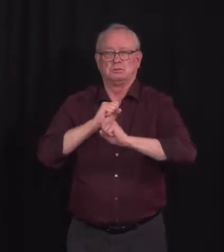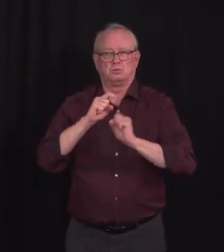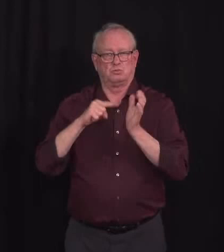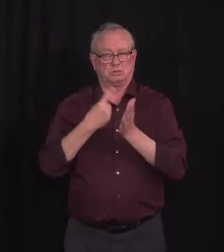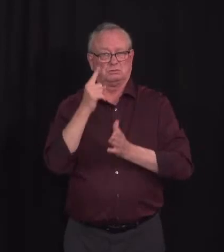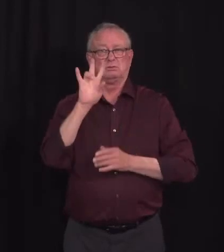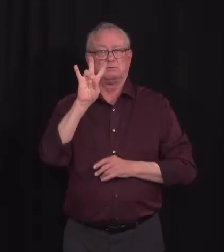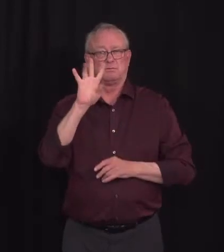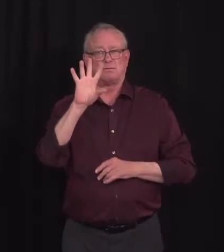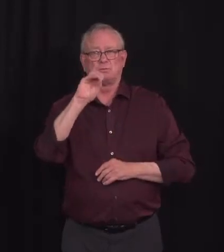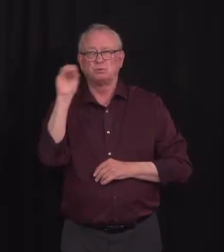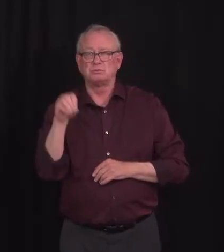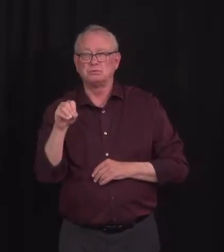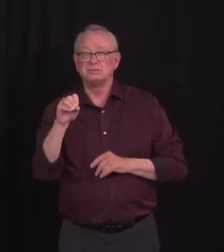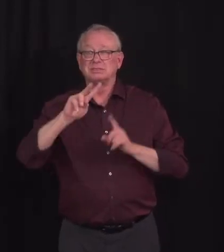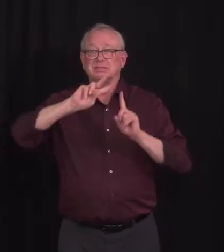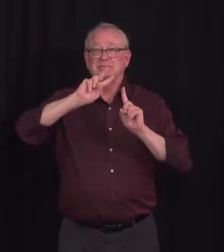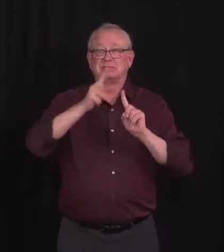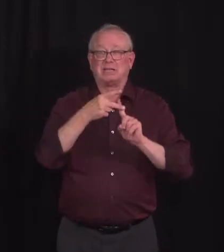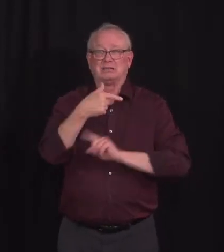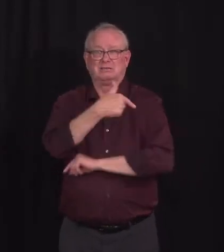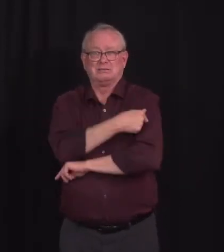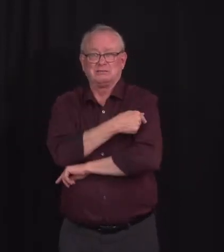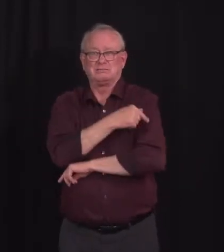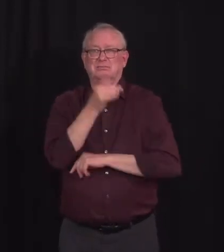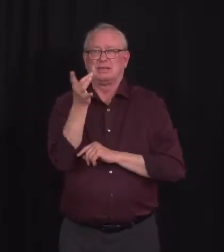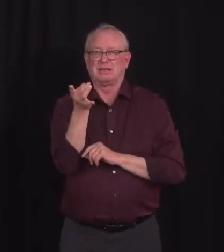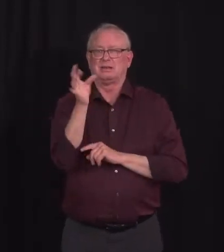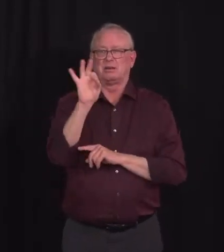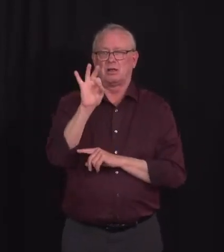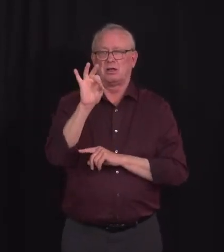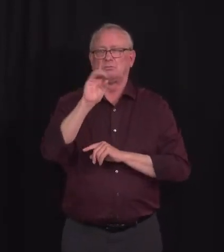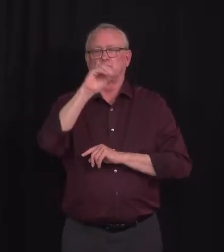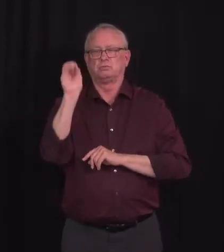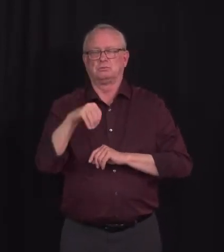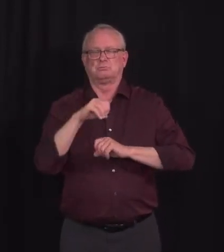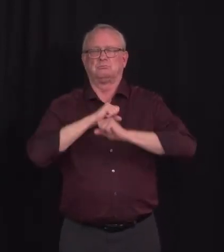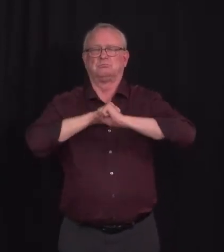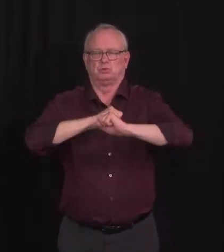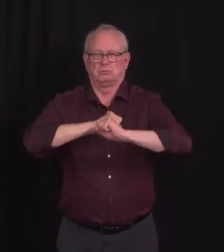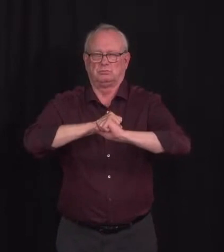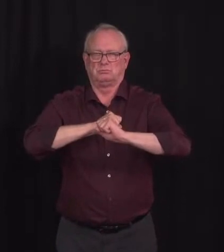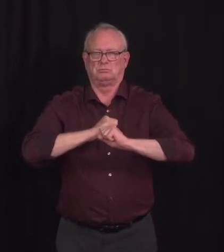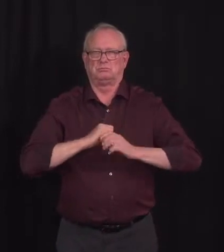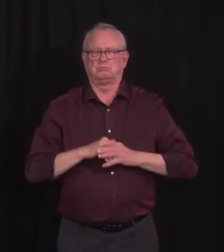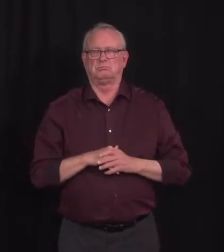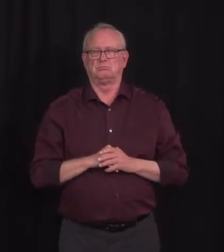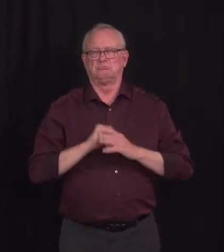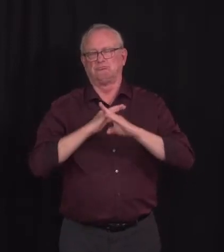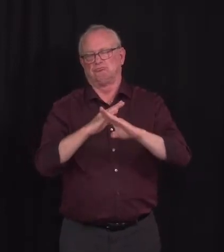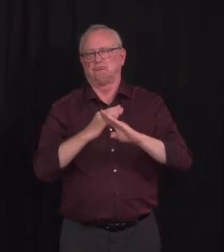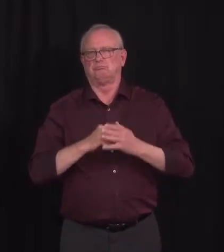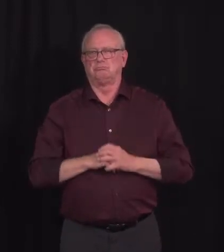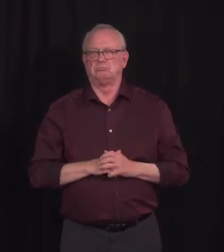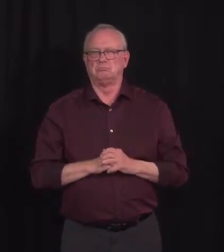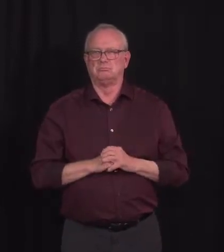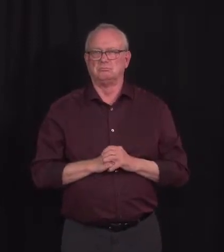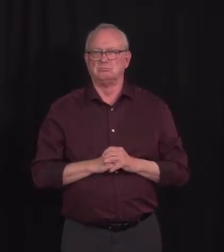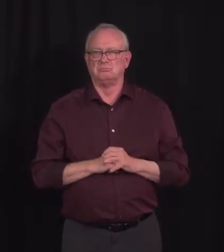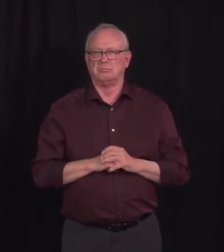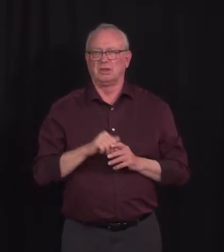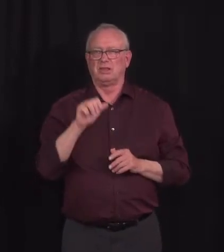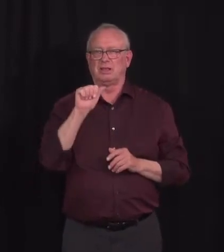bump that up to 89%. I want to note that vaccine effectiveness estimates for AstraZeneca